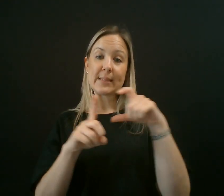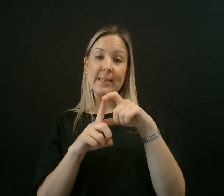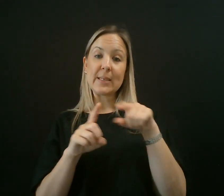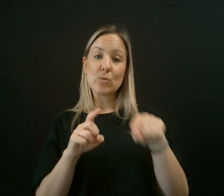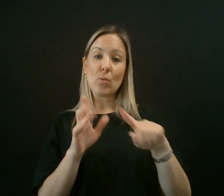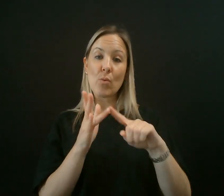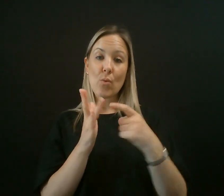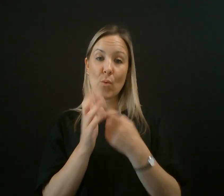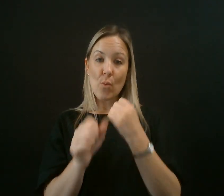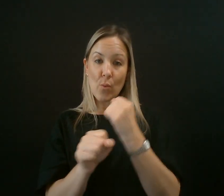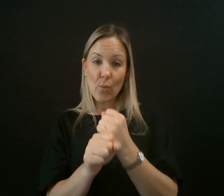housinginfo@pwd.org.au.